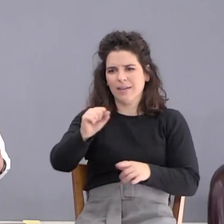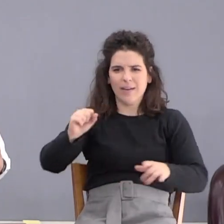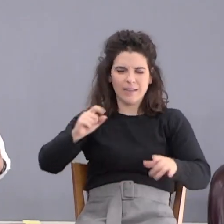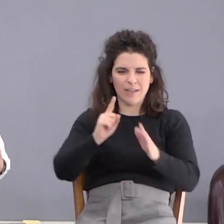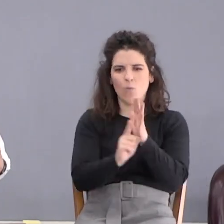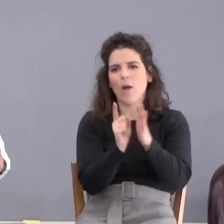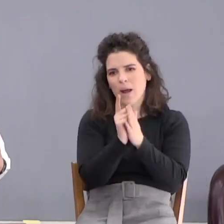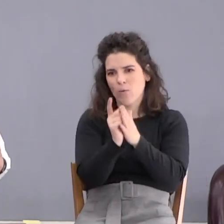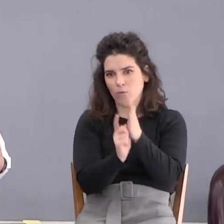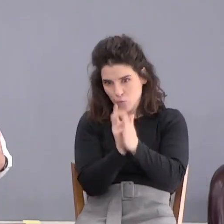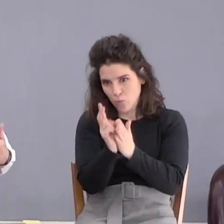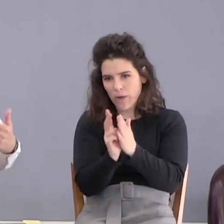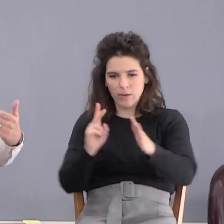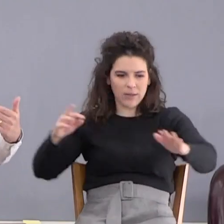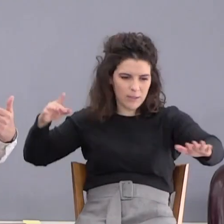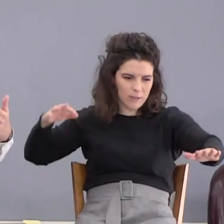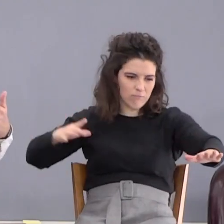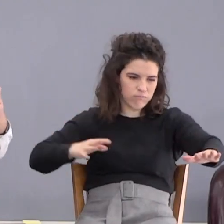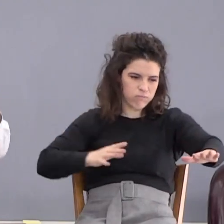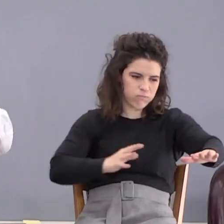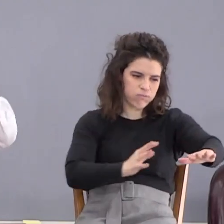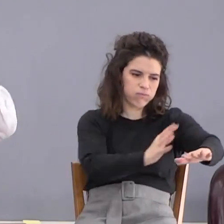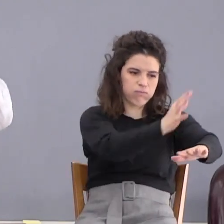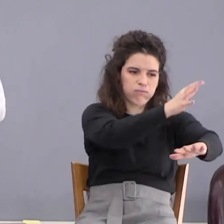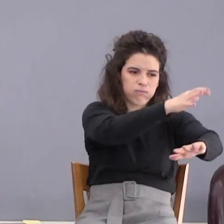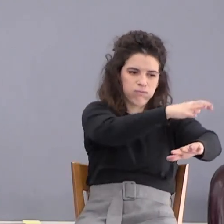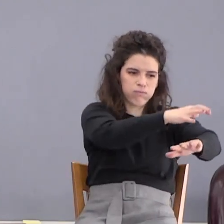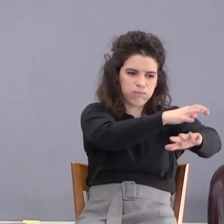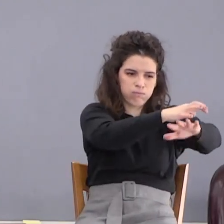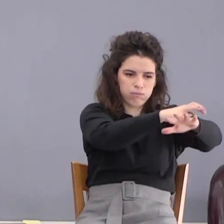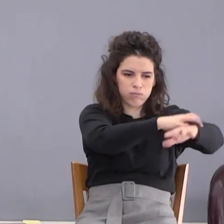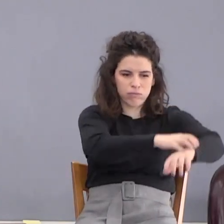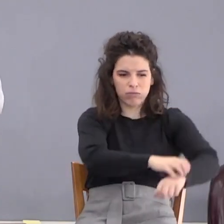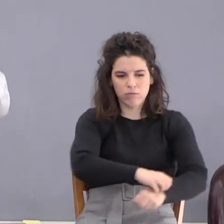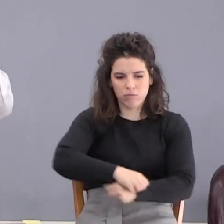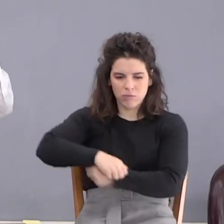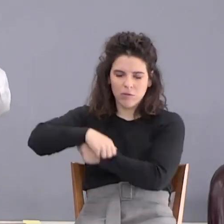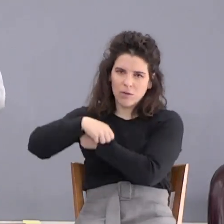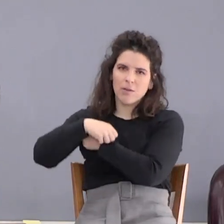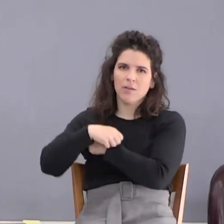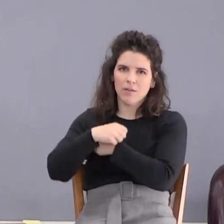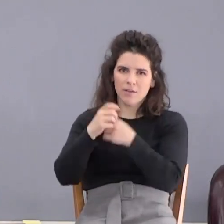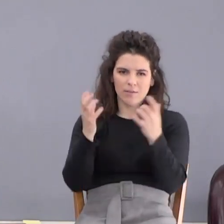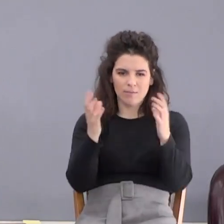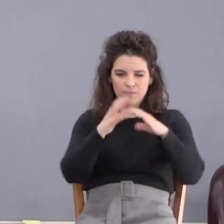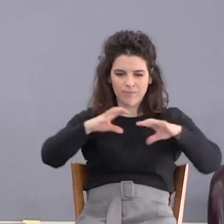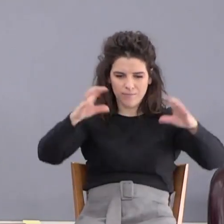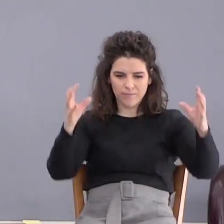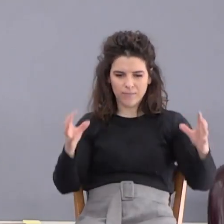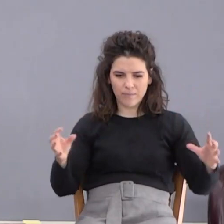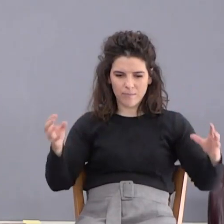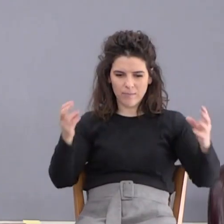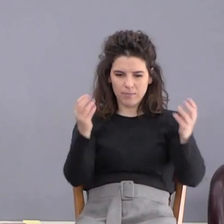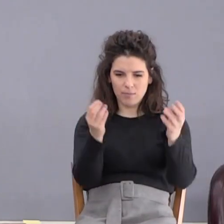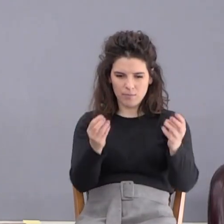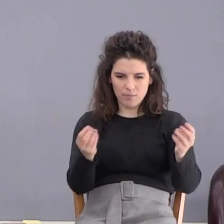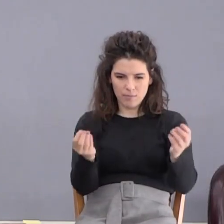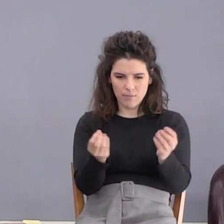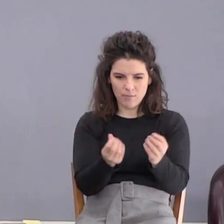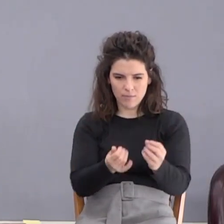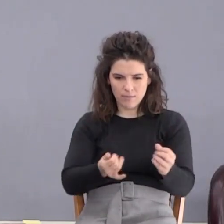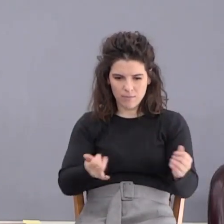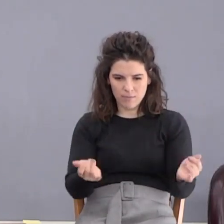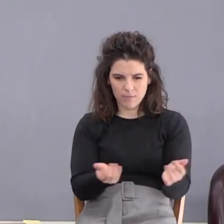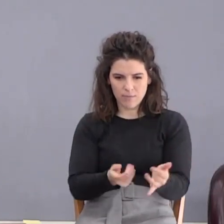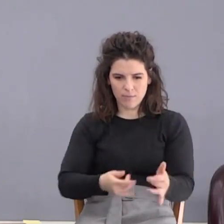a few hours later? The water and that beautiful sandcastle, it literally begins to what? It just